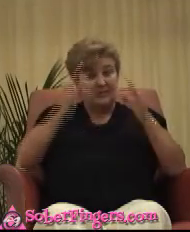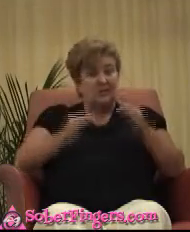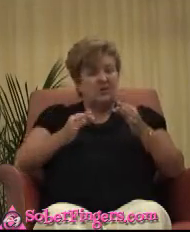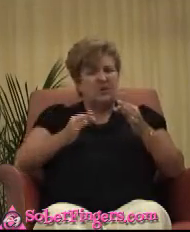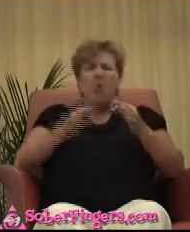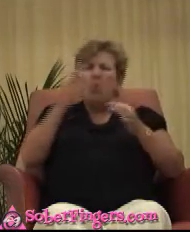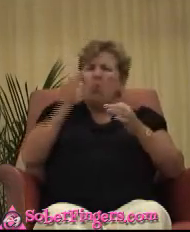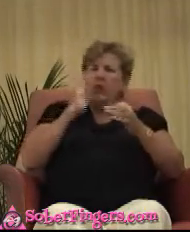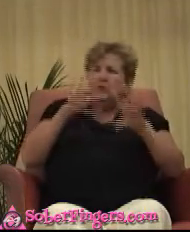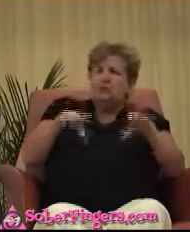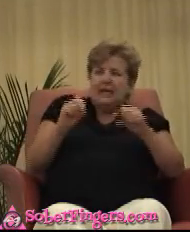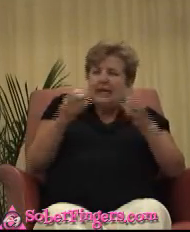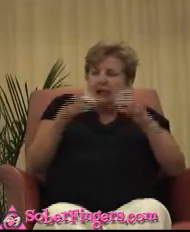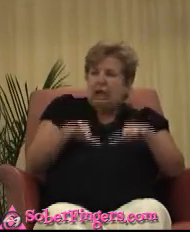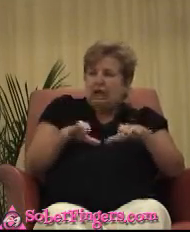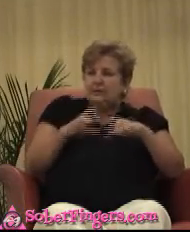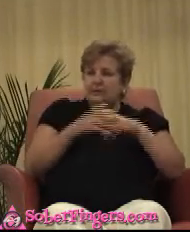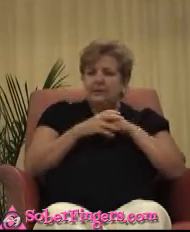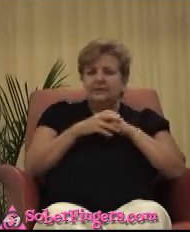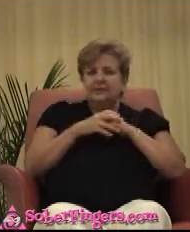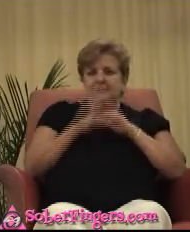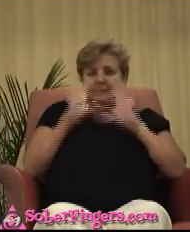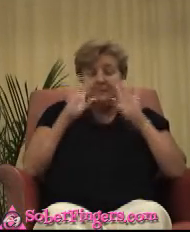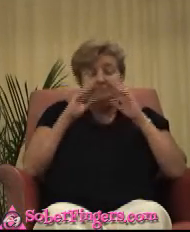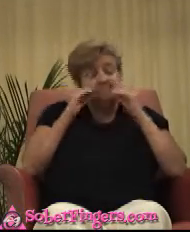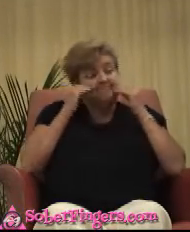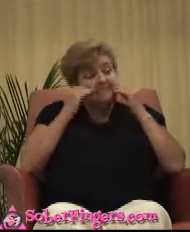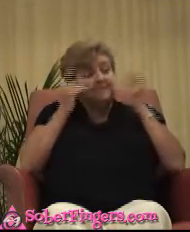a chance? He just smiled. I never got an answer.